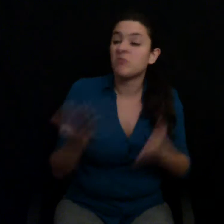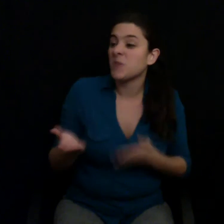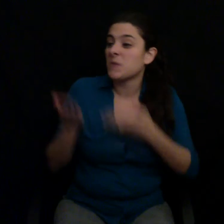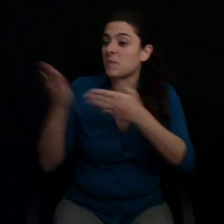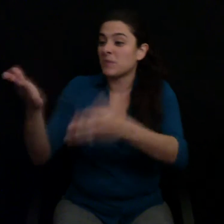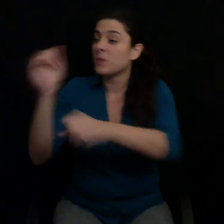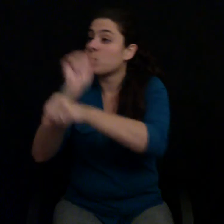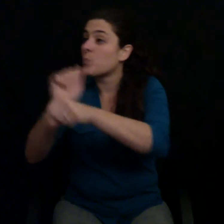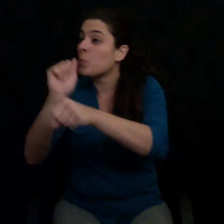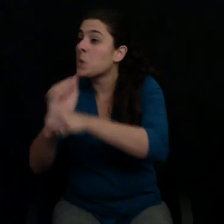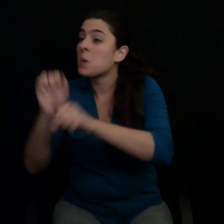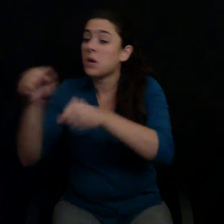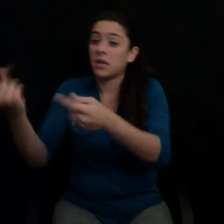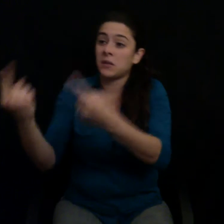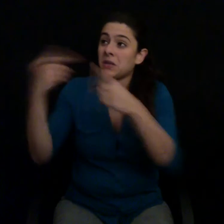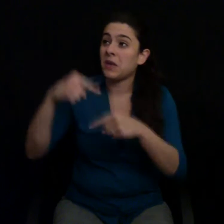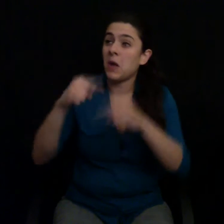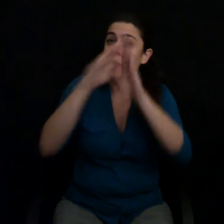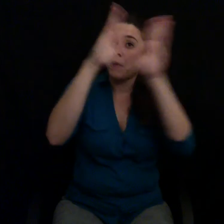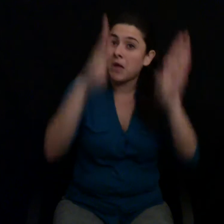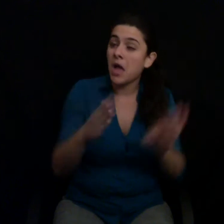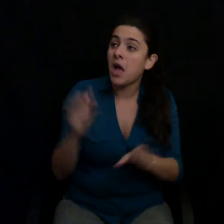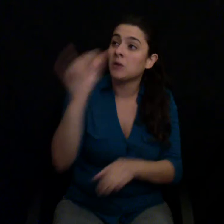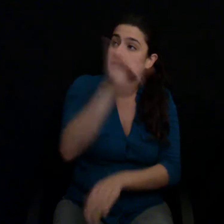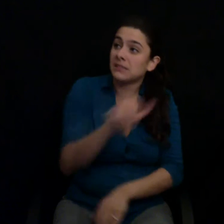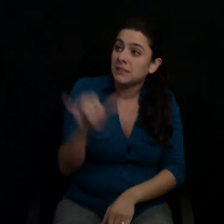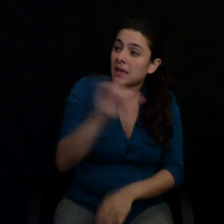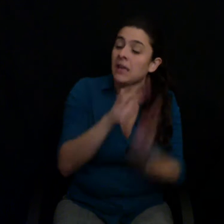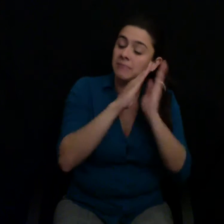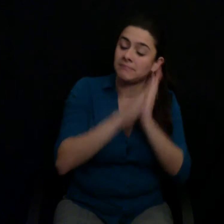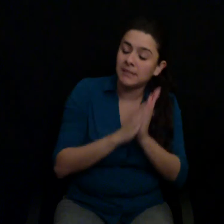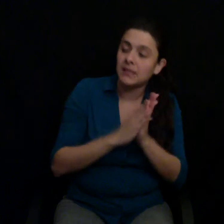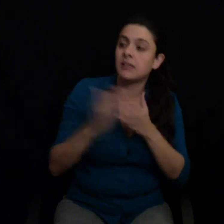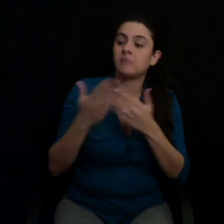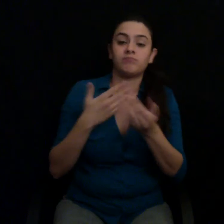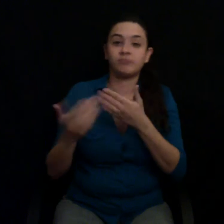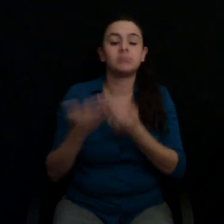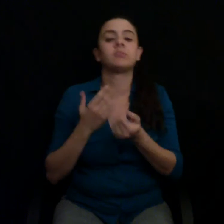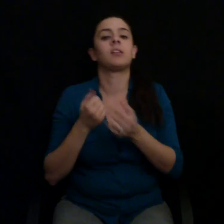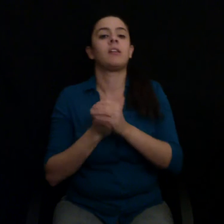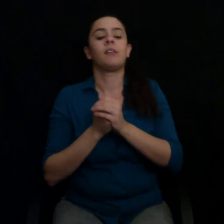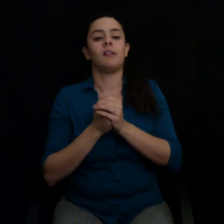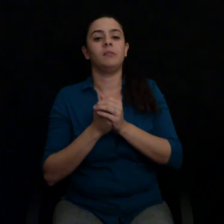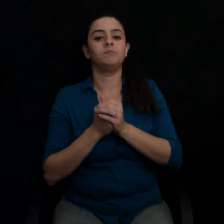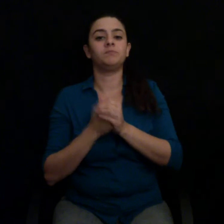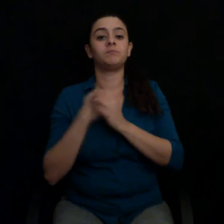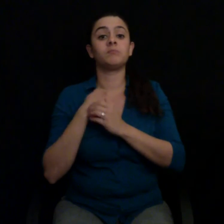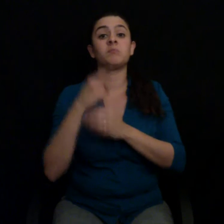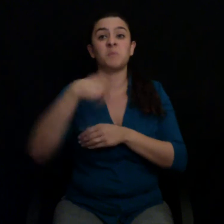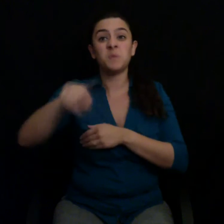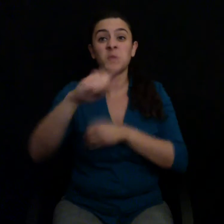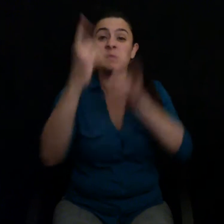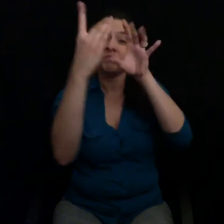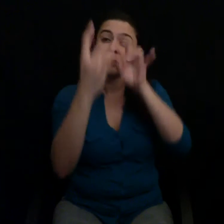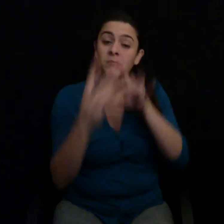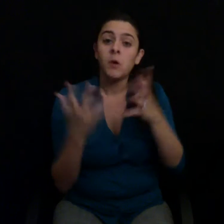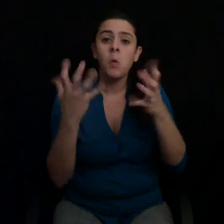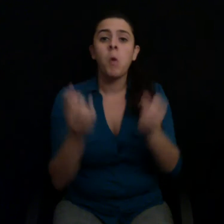huge demand for a part 2 of the Upvoted podcast with Huck. And we were more than happy to oblige. However,